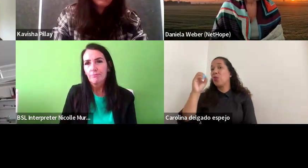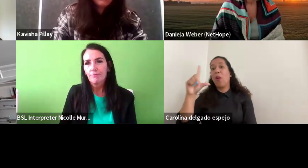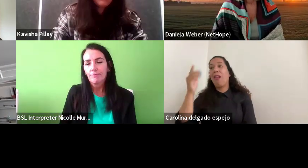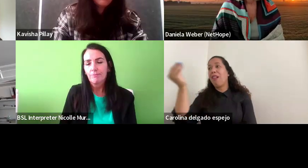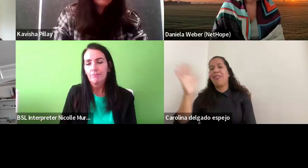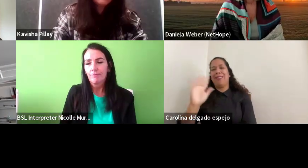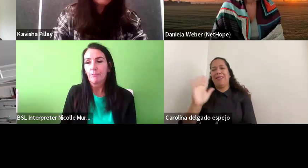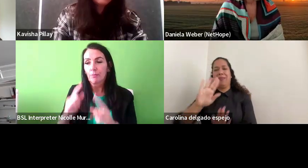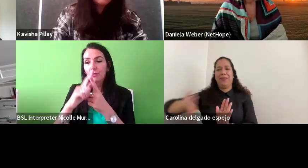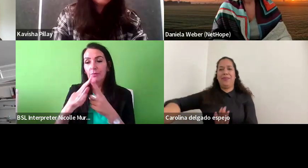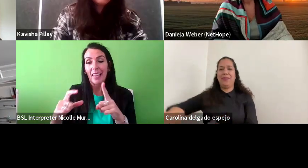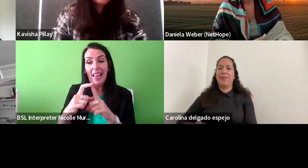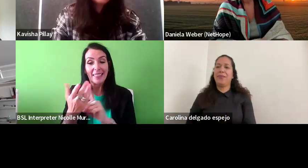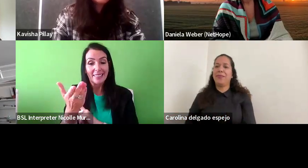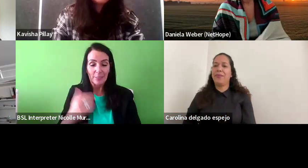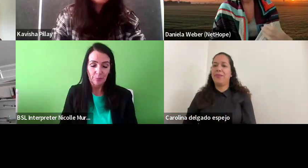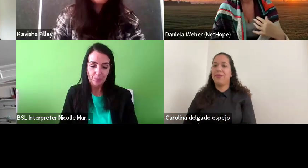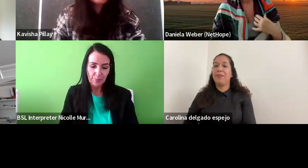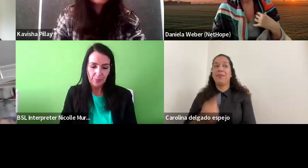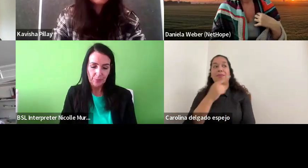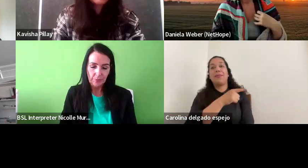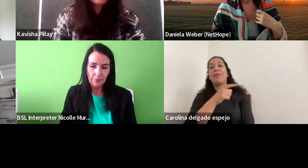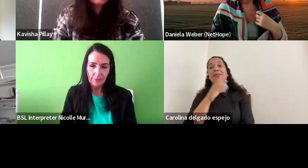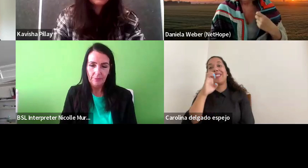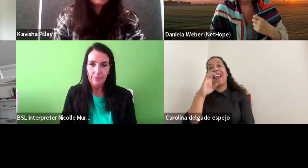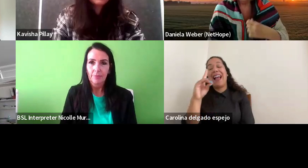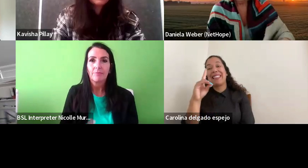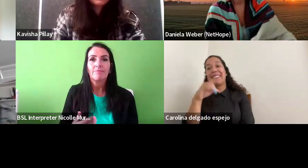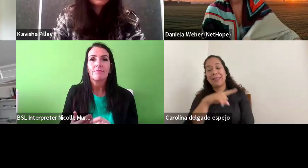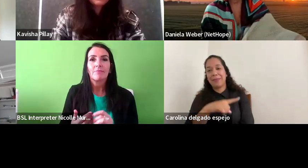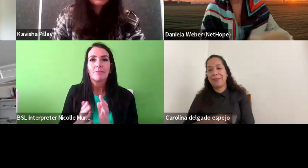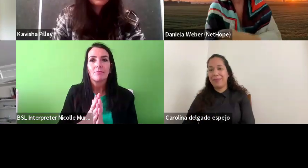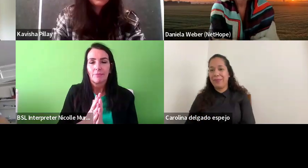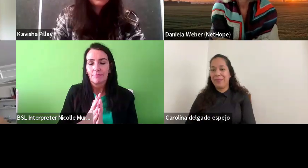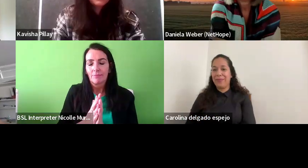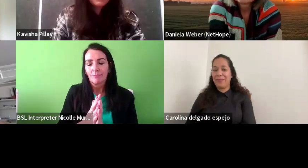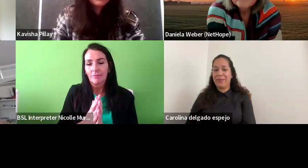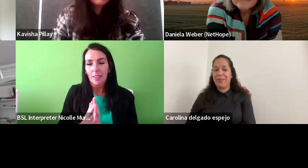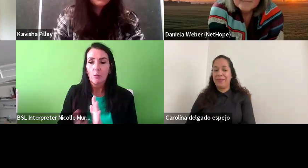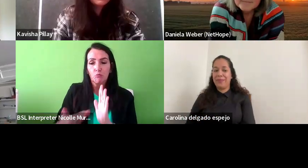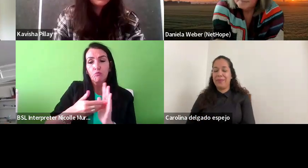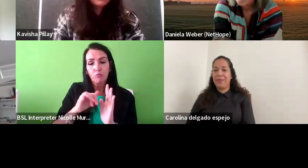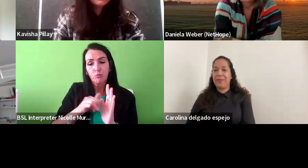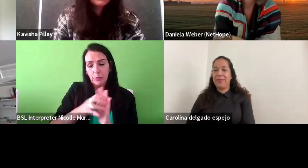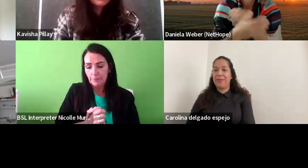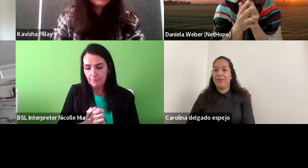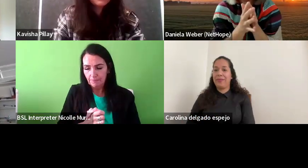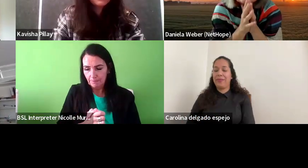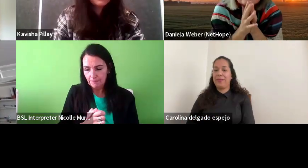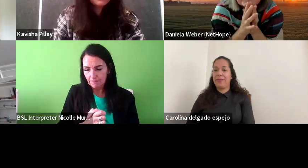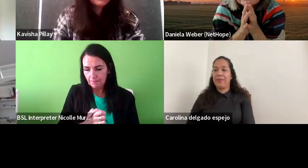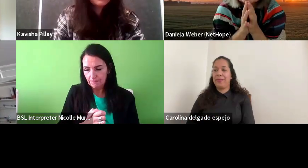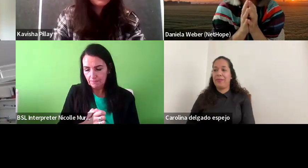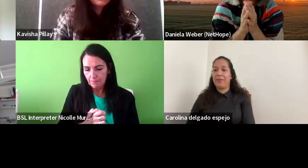Ed, do you have anything to add? Yeah, I'd happy to throw in a few points.